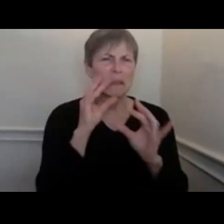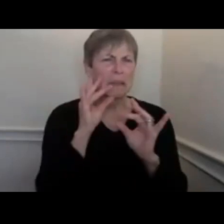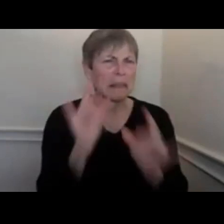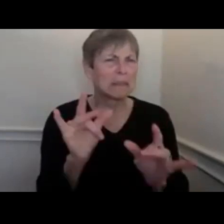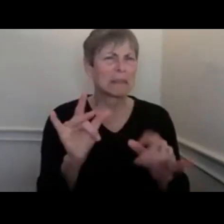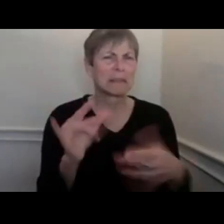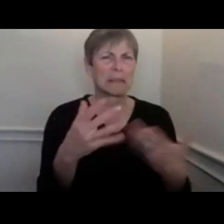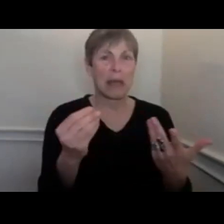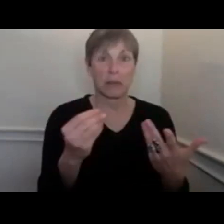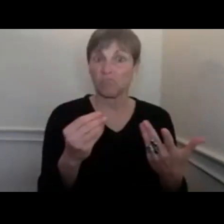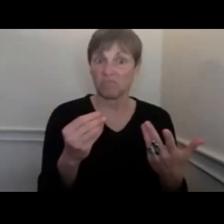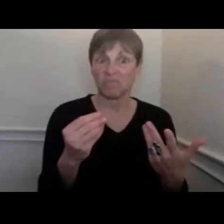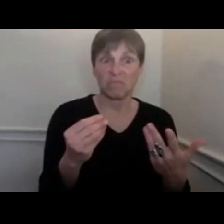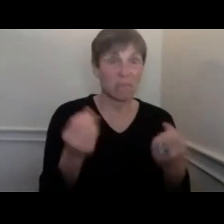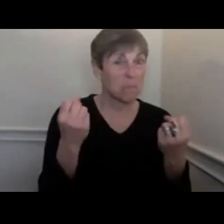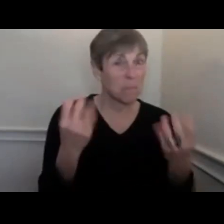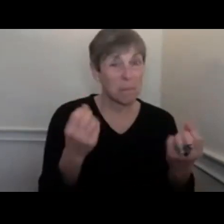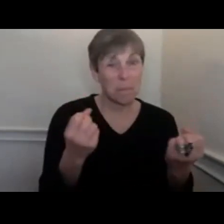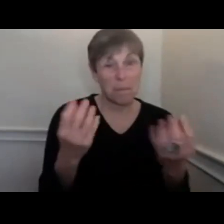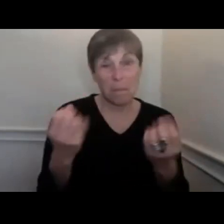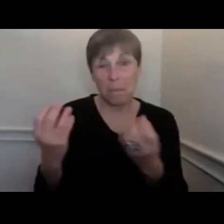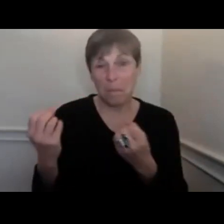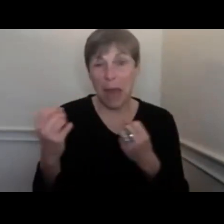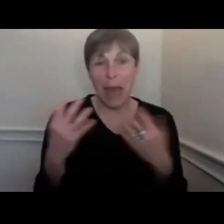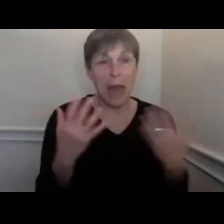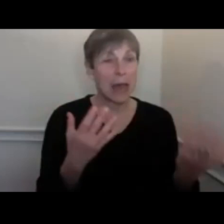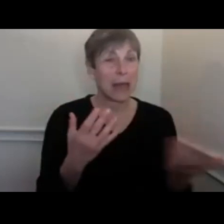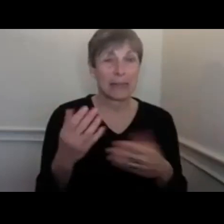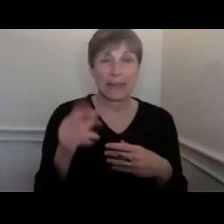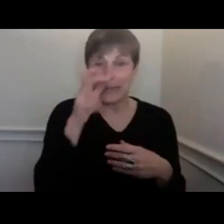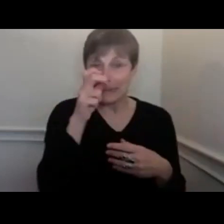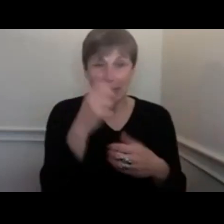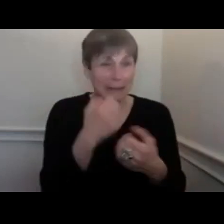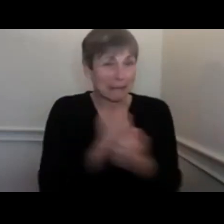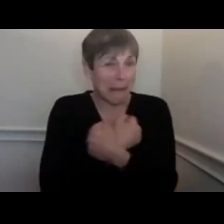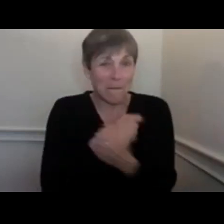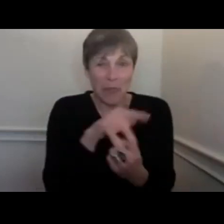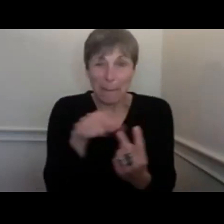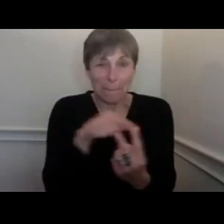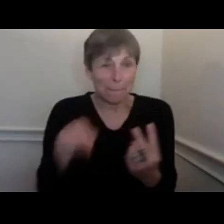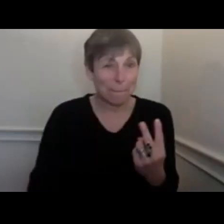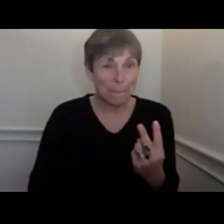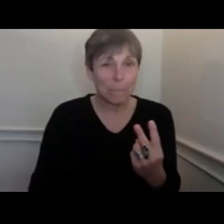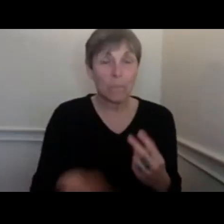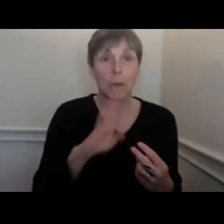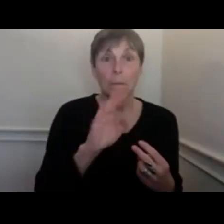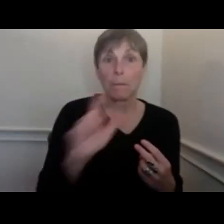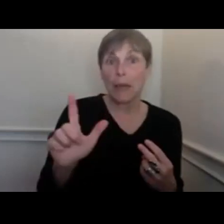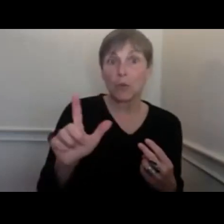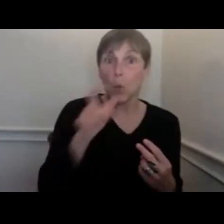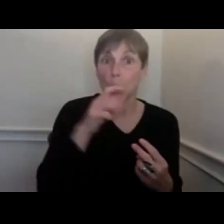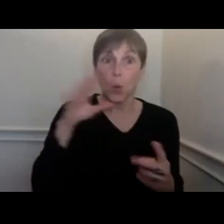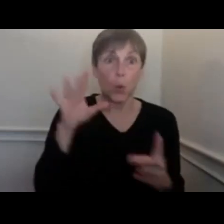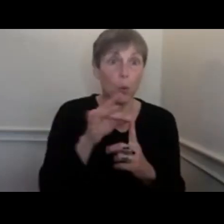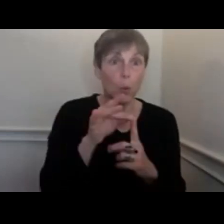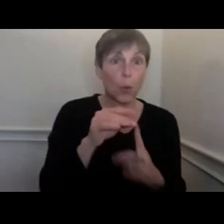highly attractive to all kinds of beneficial insects. For example, basil is really lovely for ladybugs and